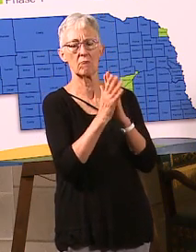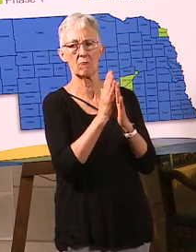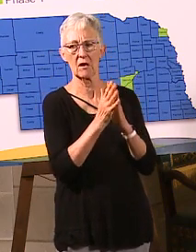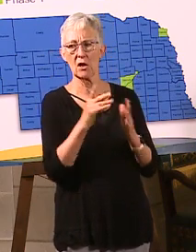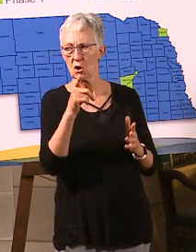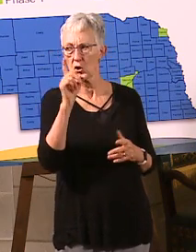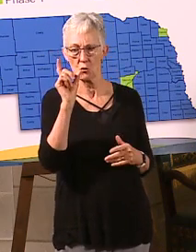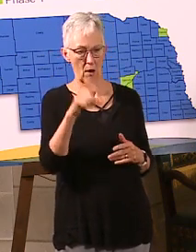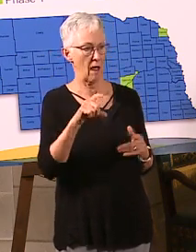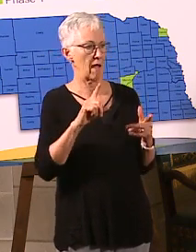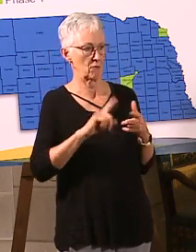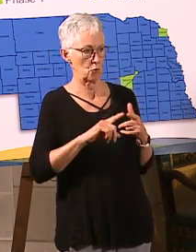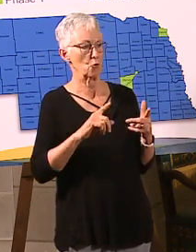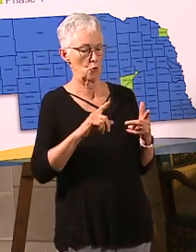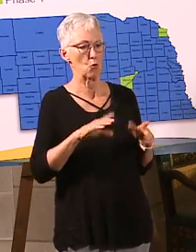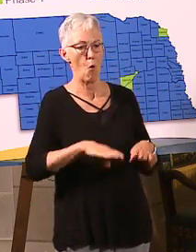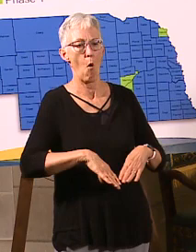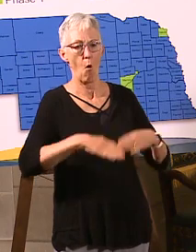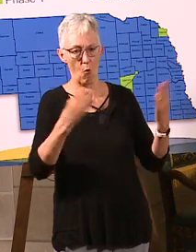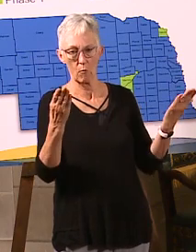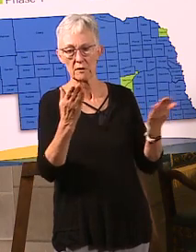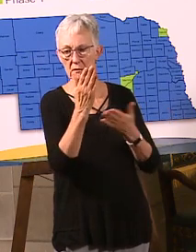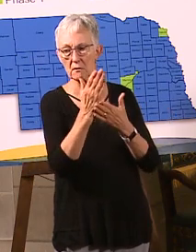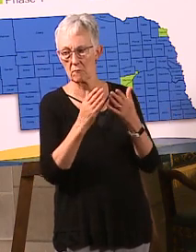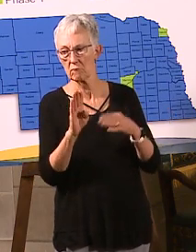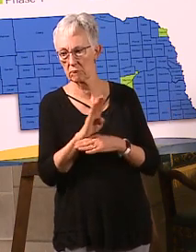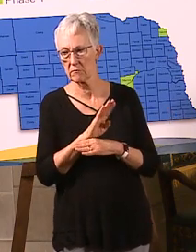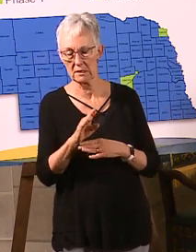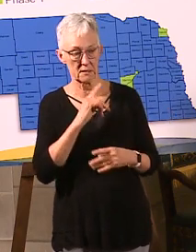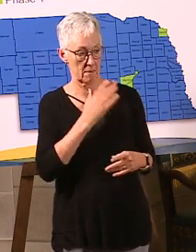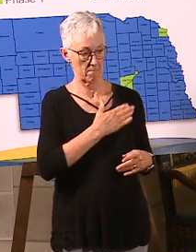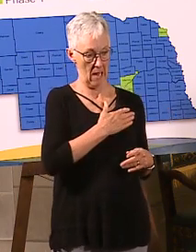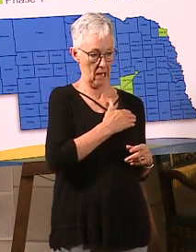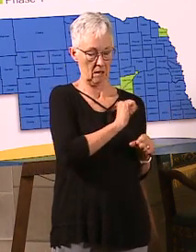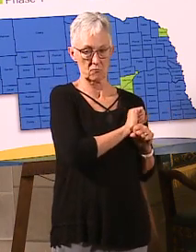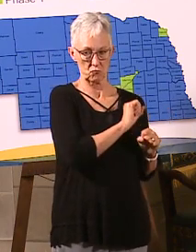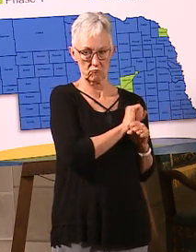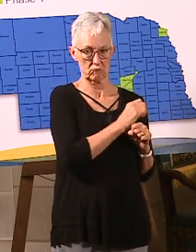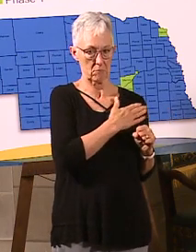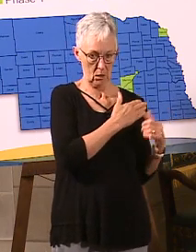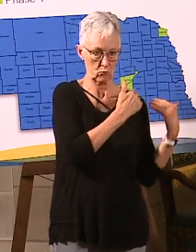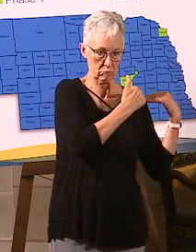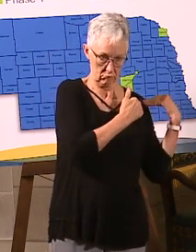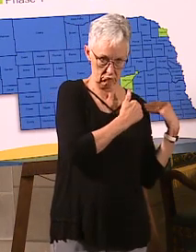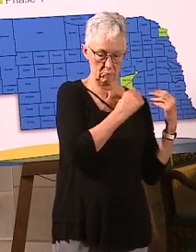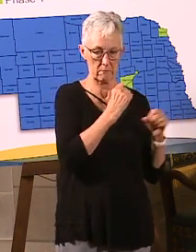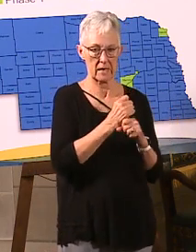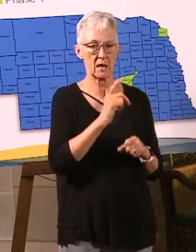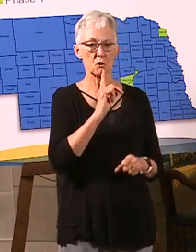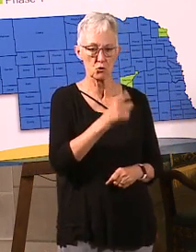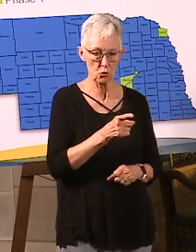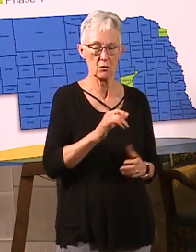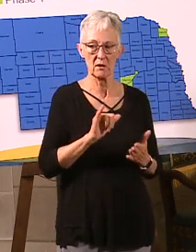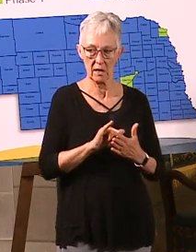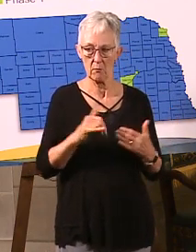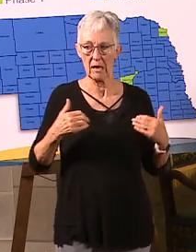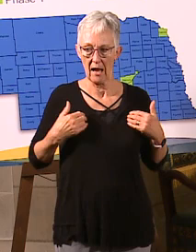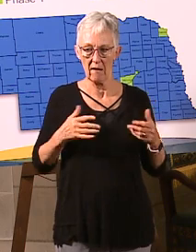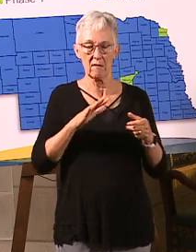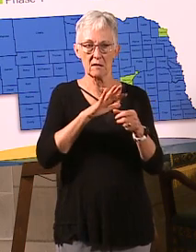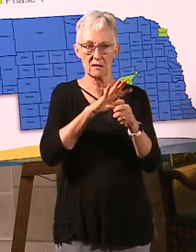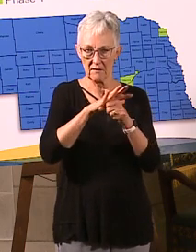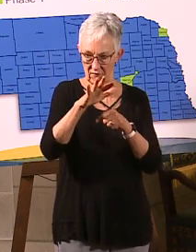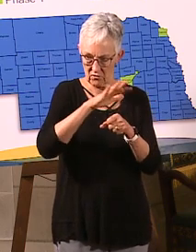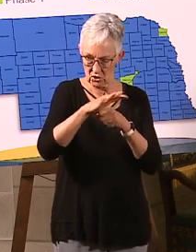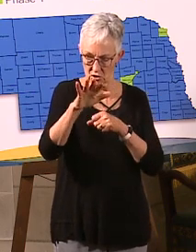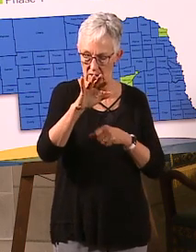some restrictions. It's my job and everybody's job on my team to make sure that we do have that bed, do have